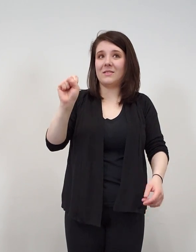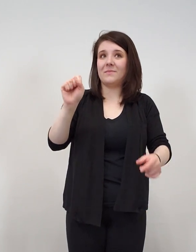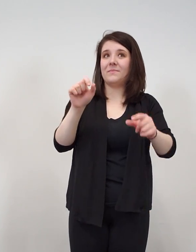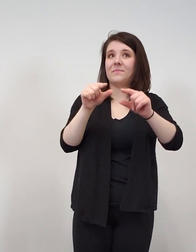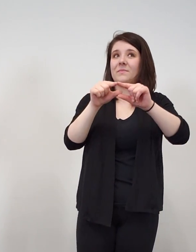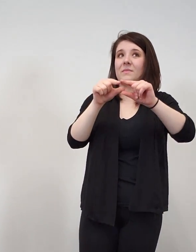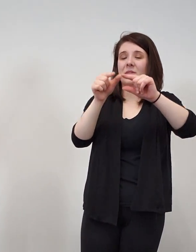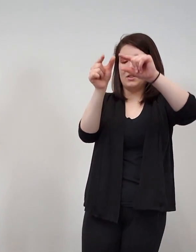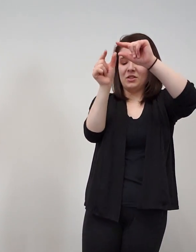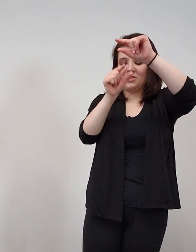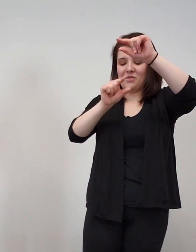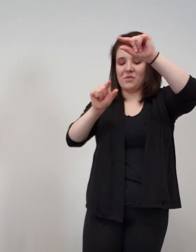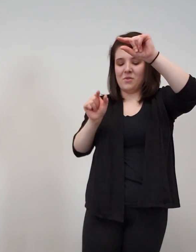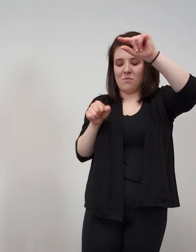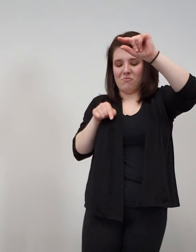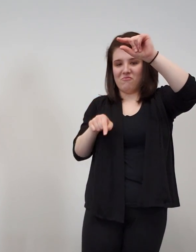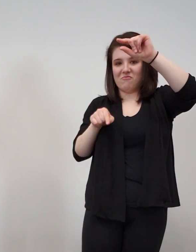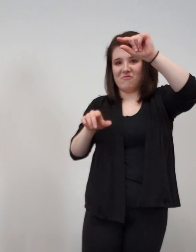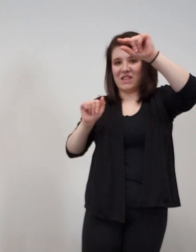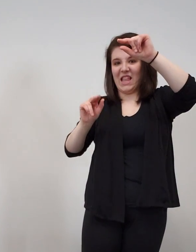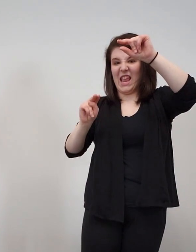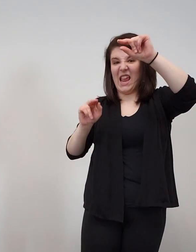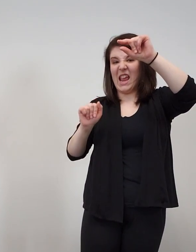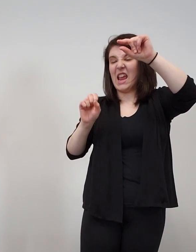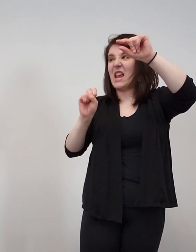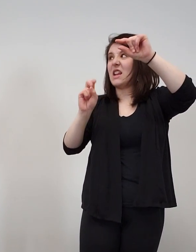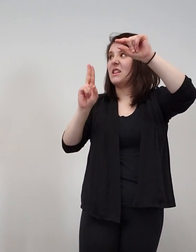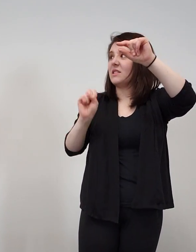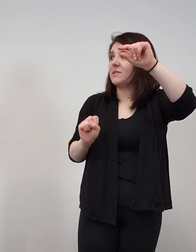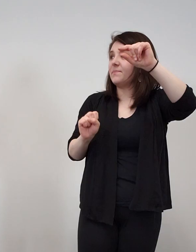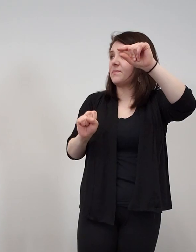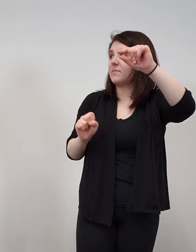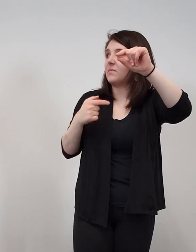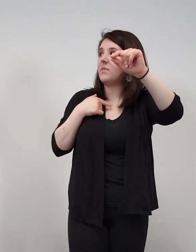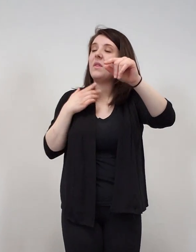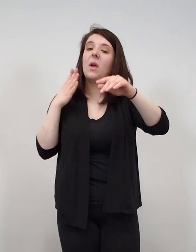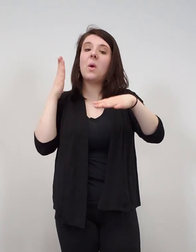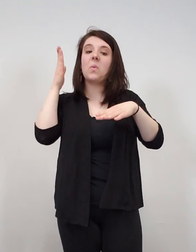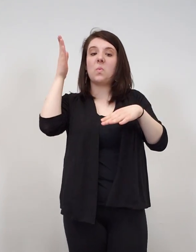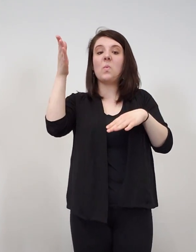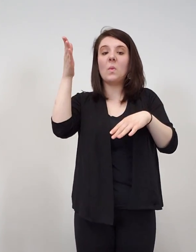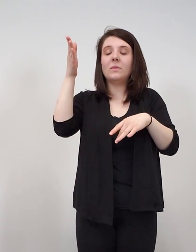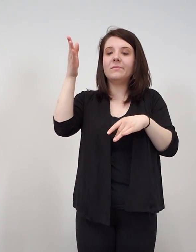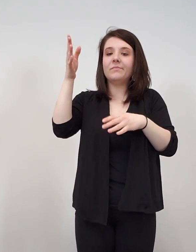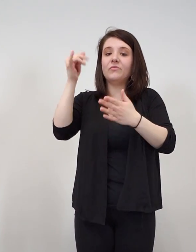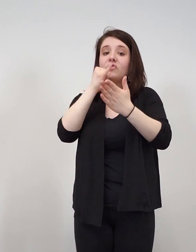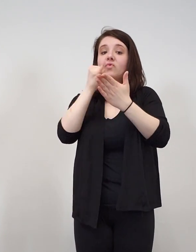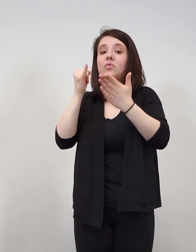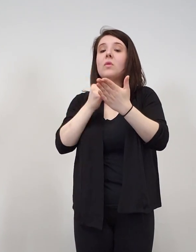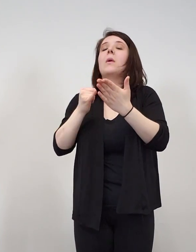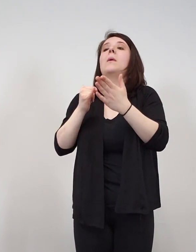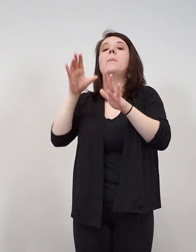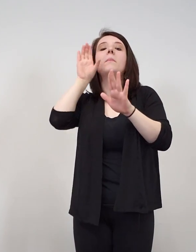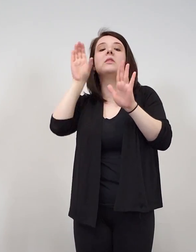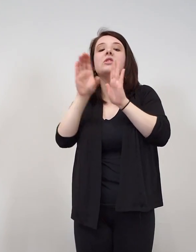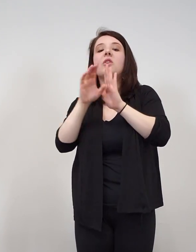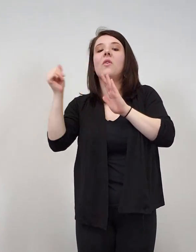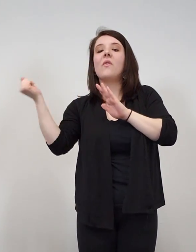this lecture, but I'm gonna draw you a picture of all the functions of the digestive system. And we're